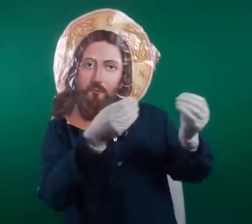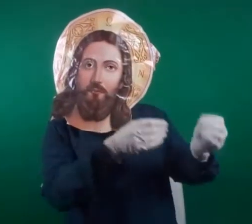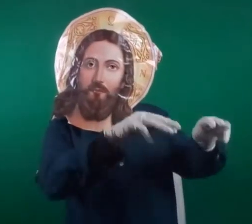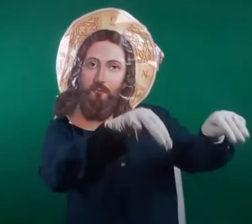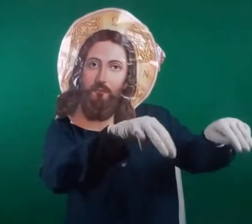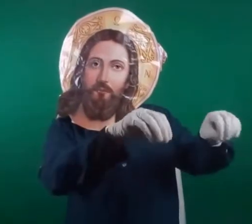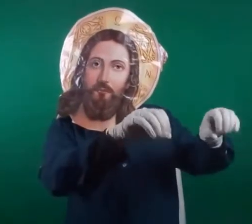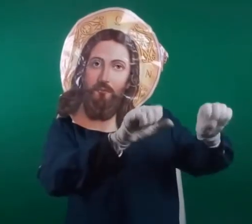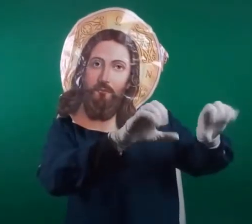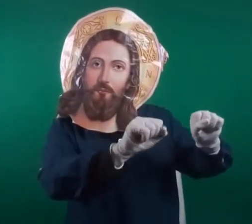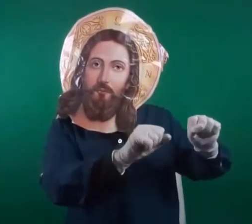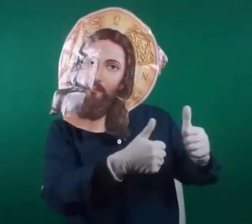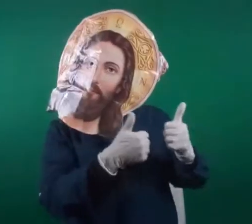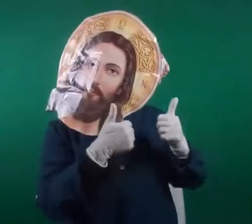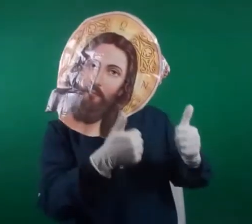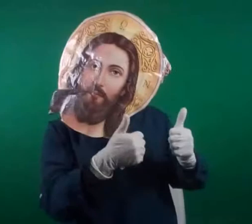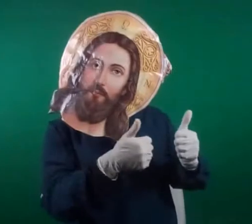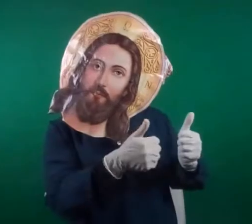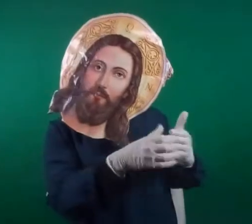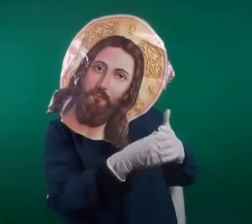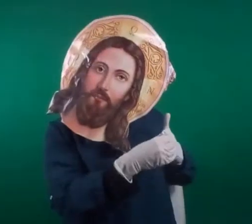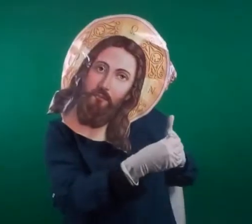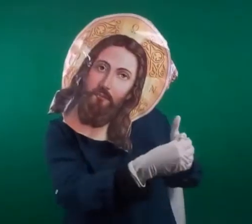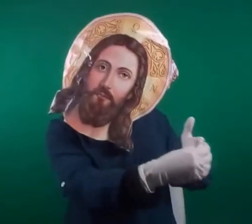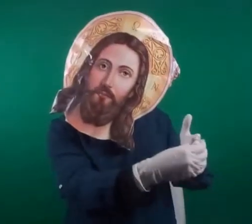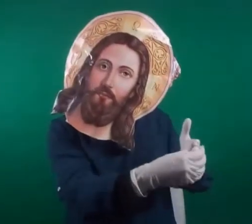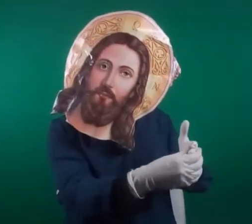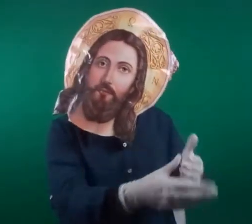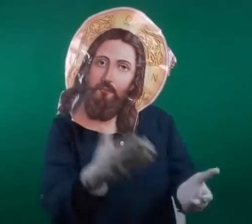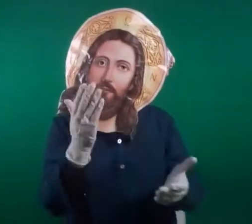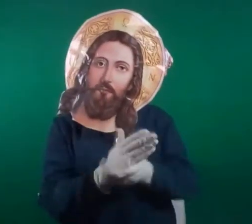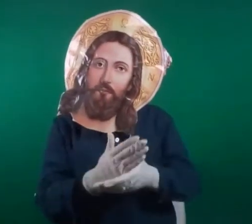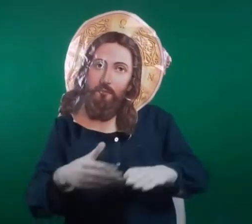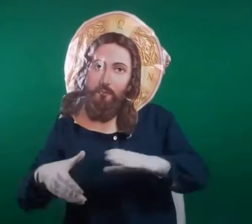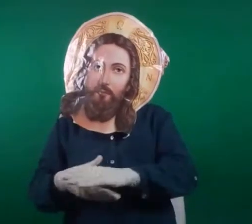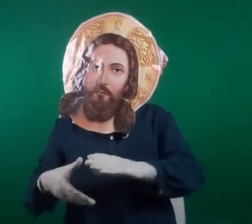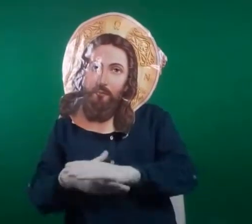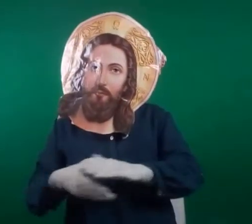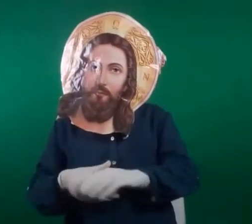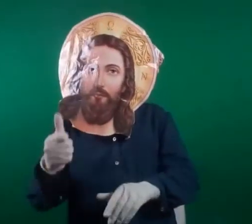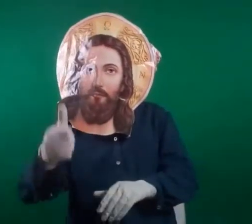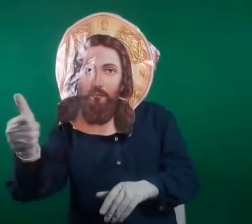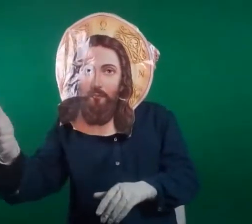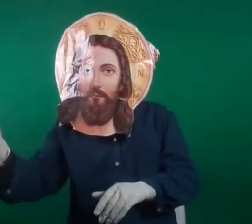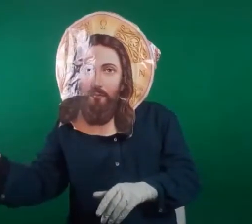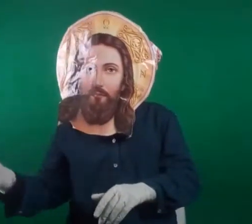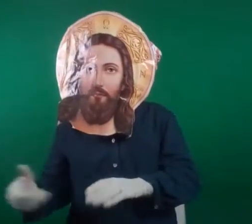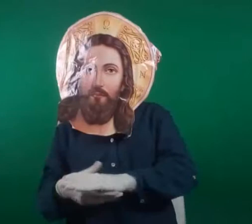The laws given to Moses are very good guidelines, and to abstain from adultery is a very important